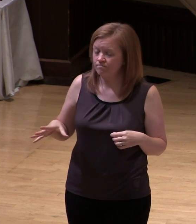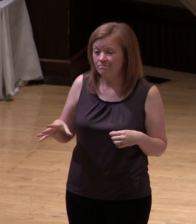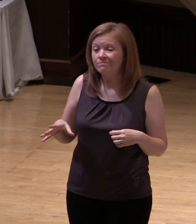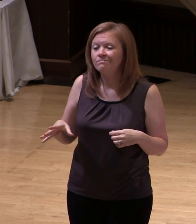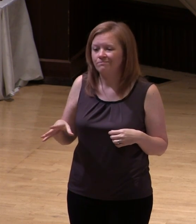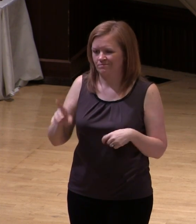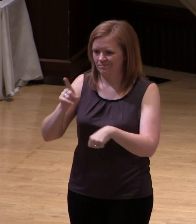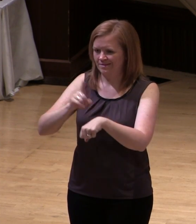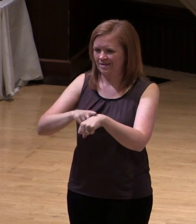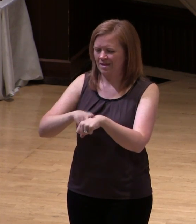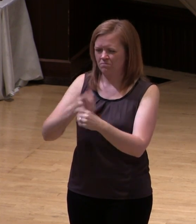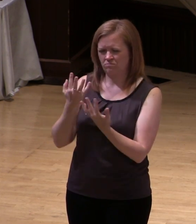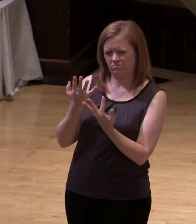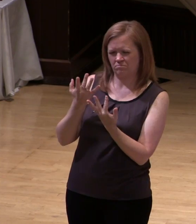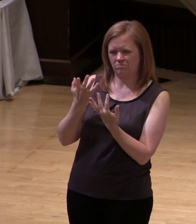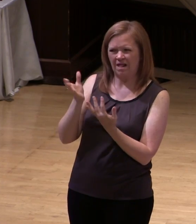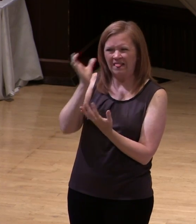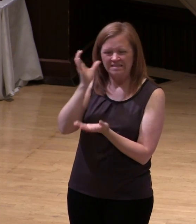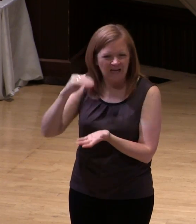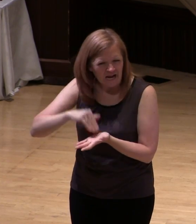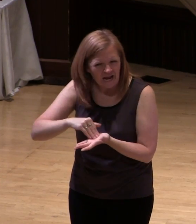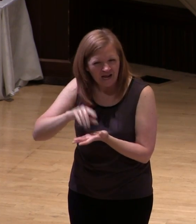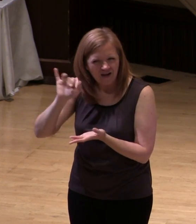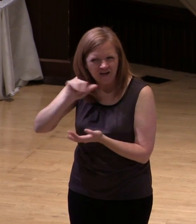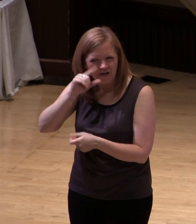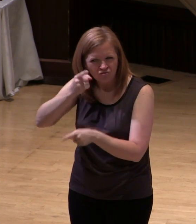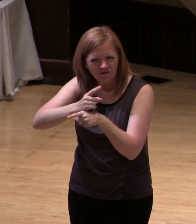might be time to pause and listen again.